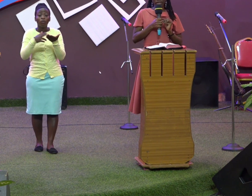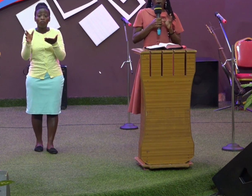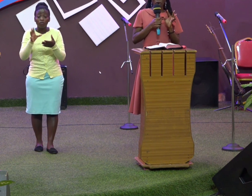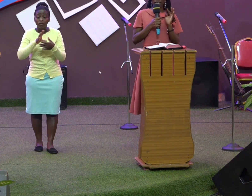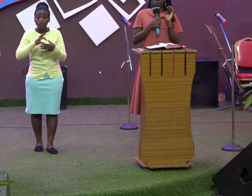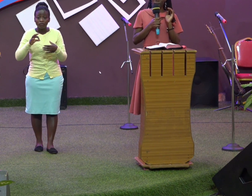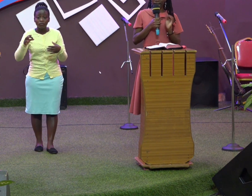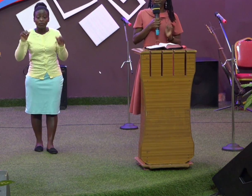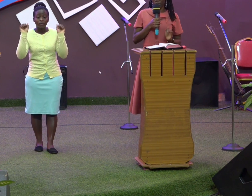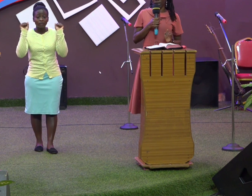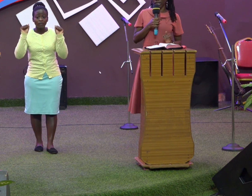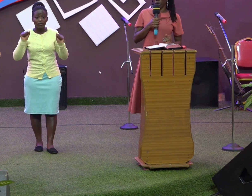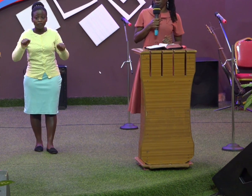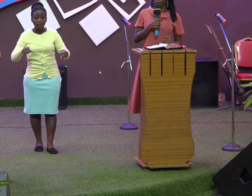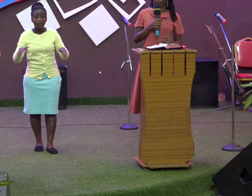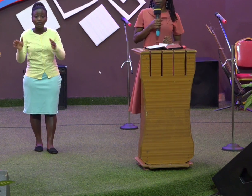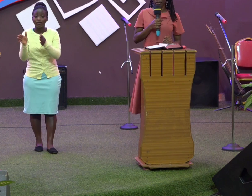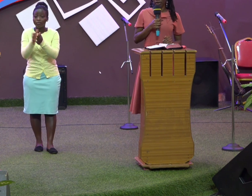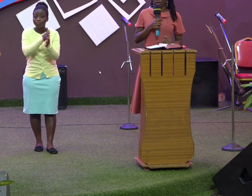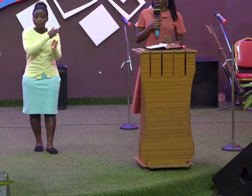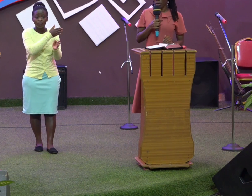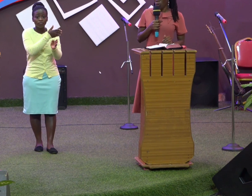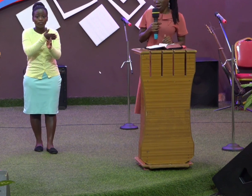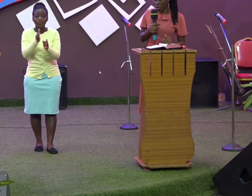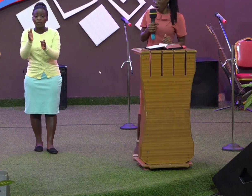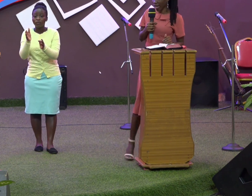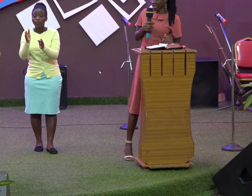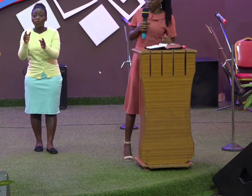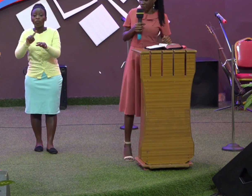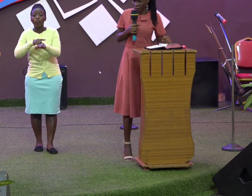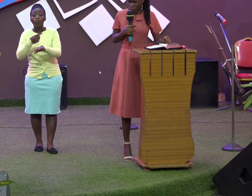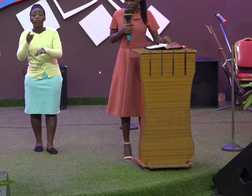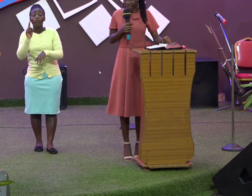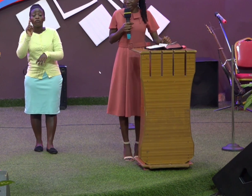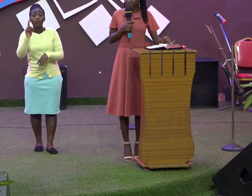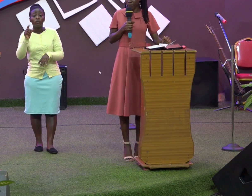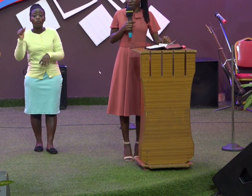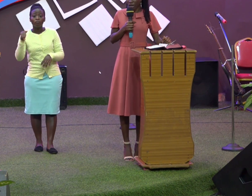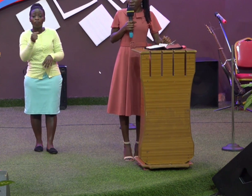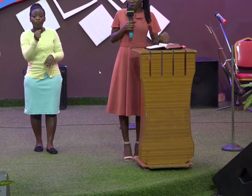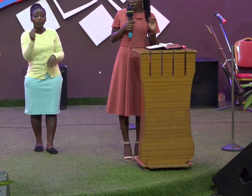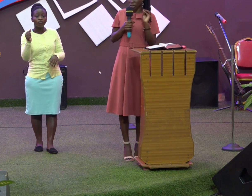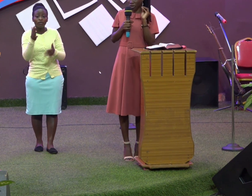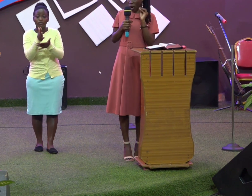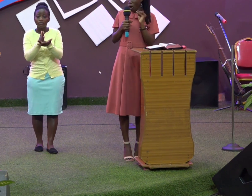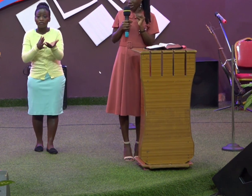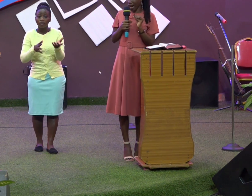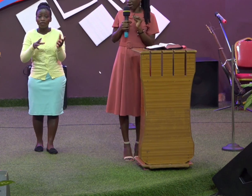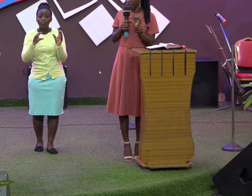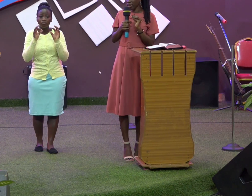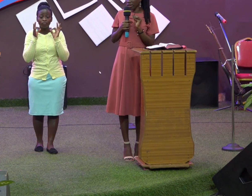state. The Holy Spirit can discipline you when you're walking and something falls, because you're